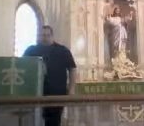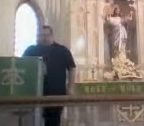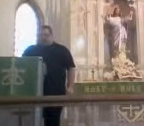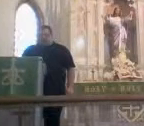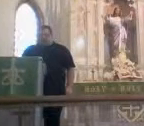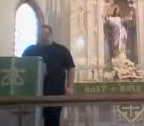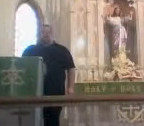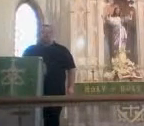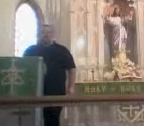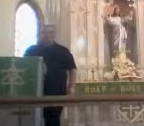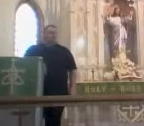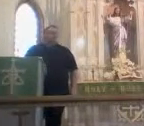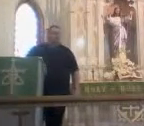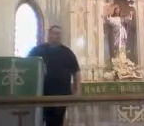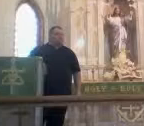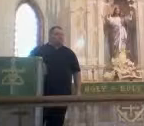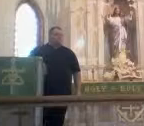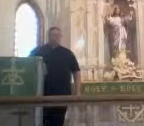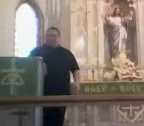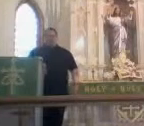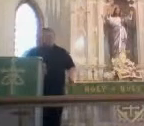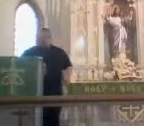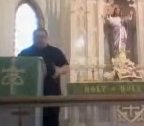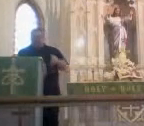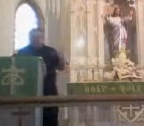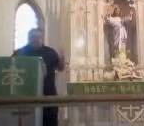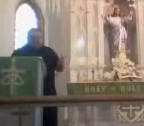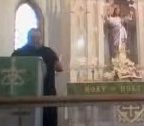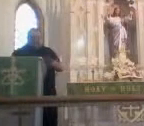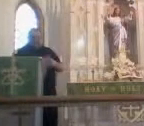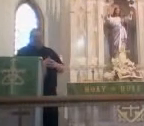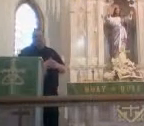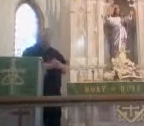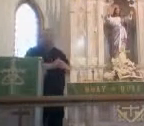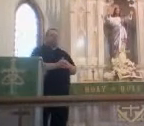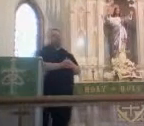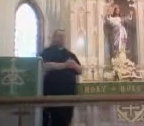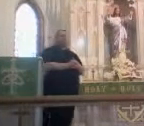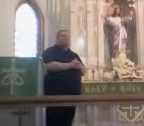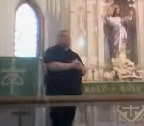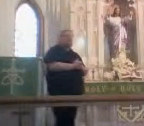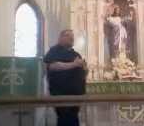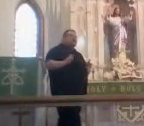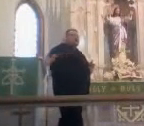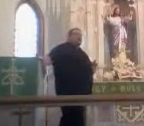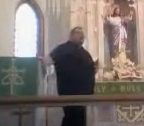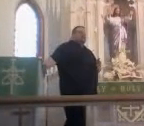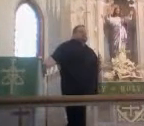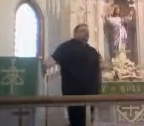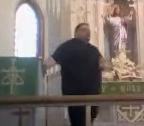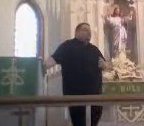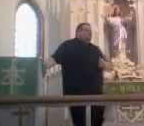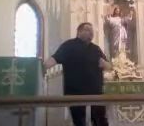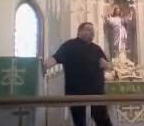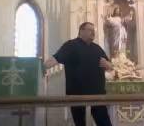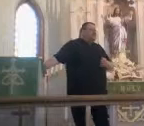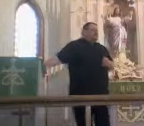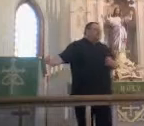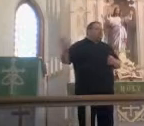journey is too much for you." So he got up and ate and drank. Now, it's interesting here, and it's something